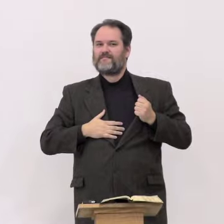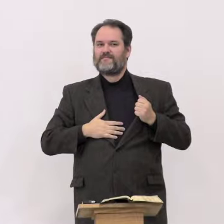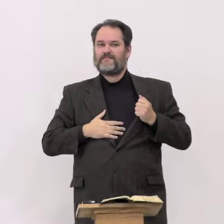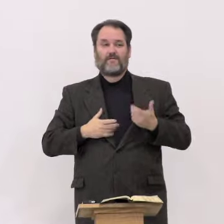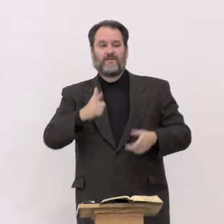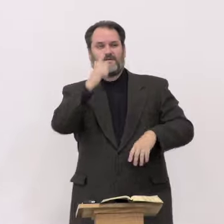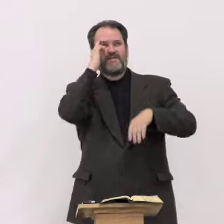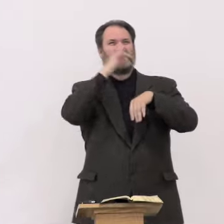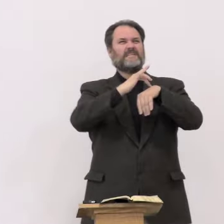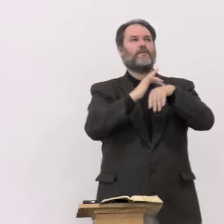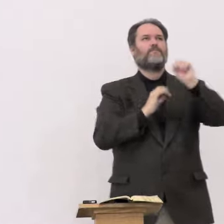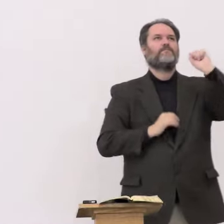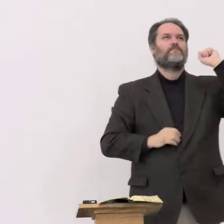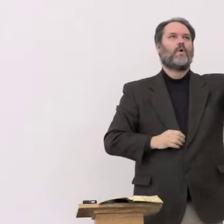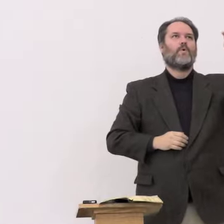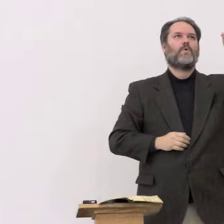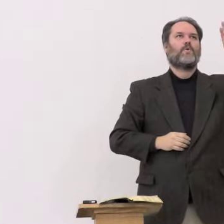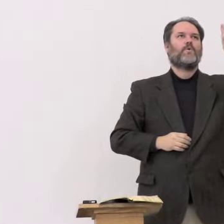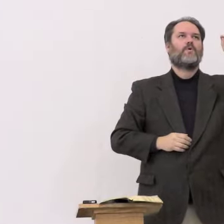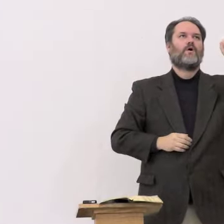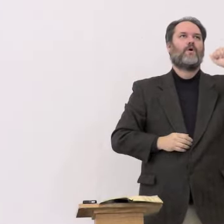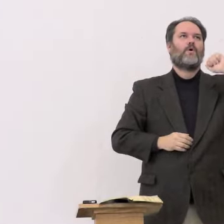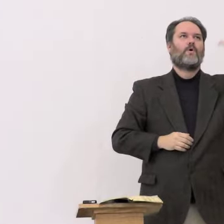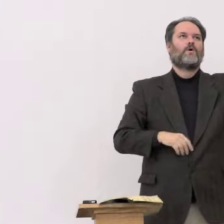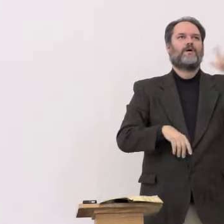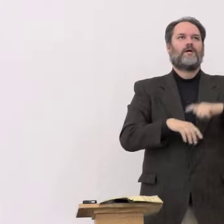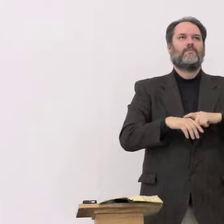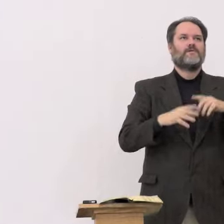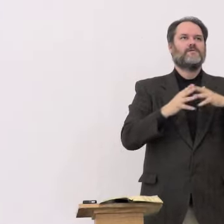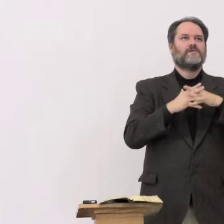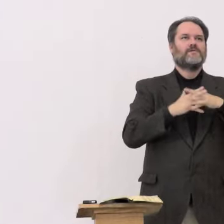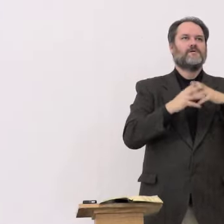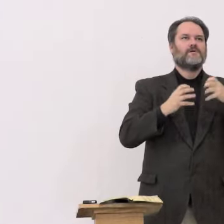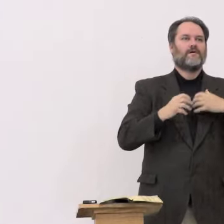know, everyone's hearts are evil, if you keep thinking sports all the time,